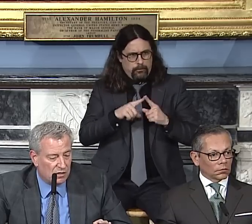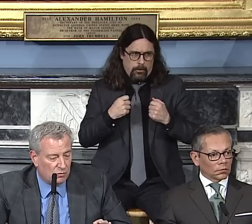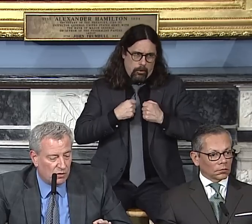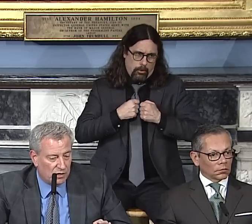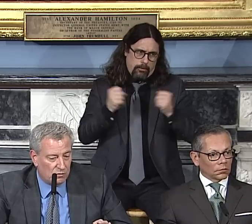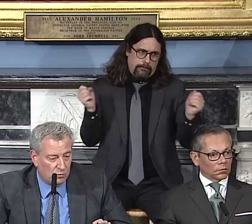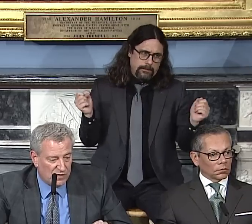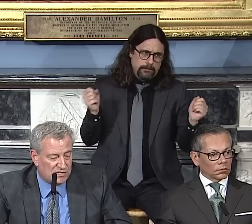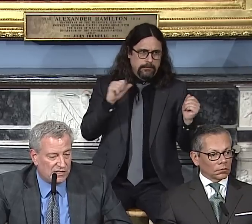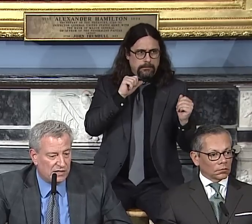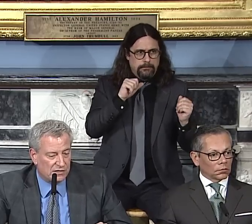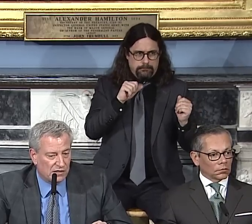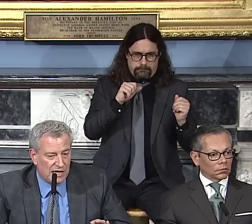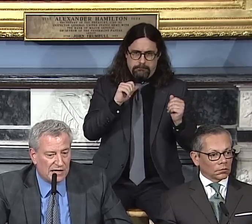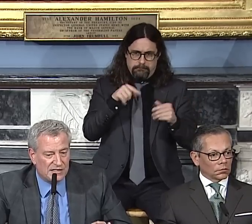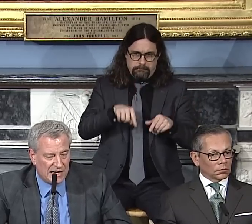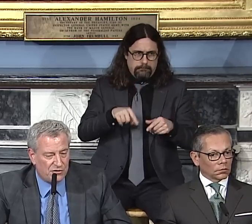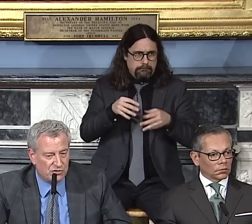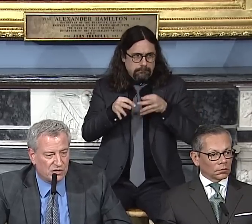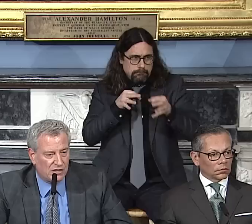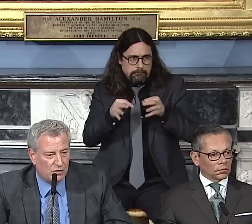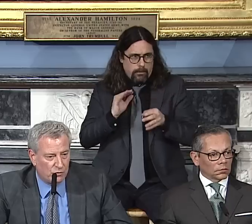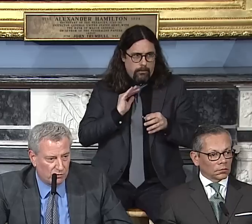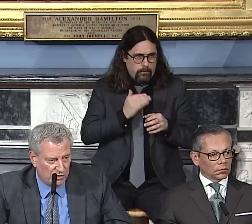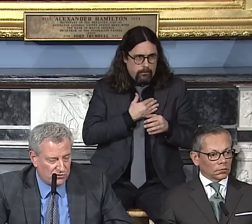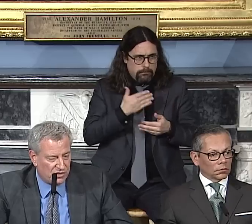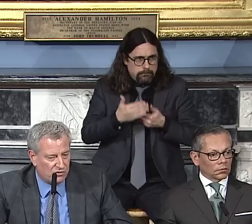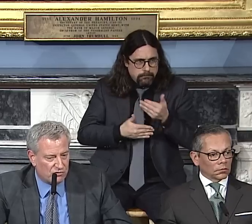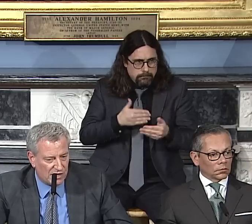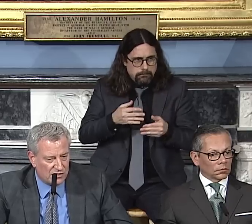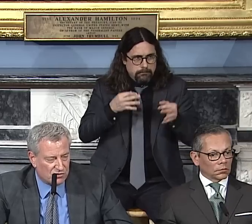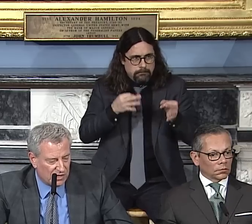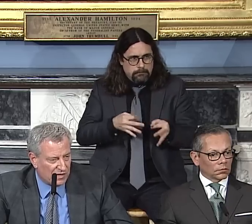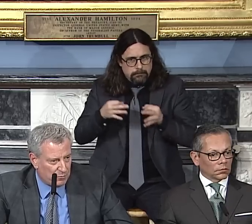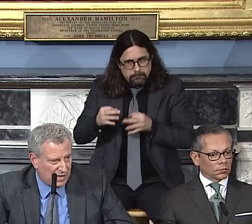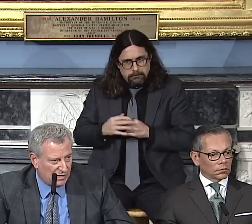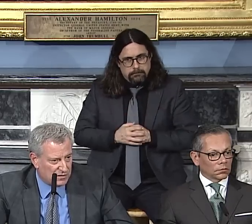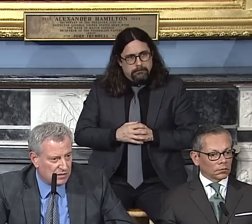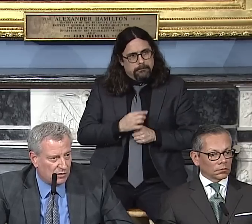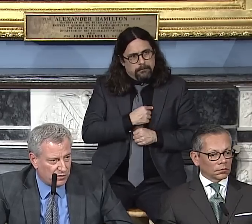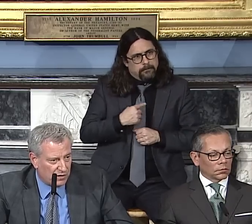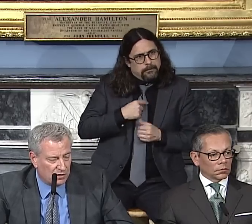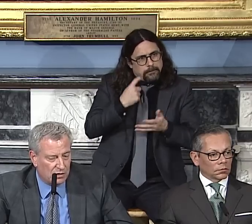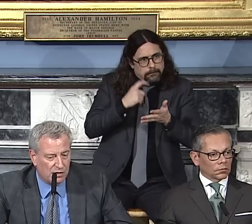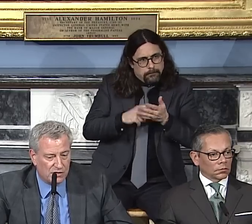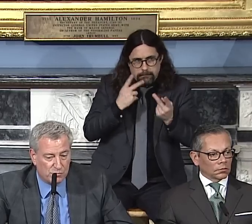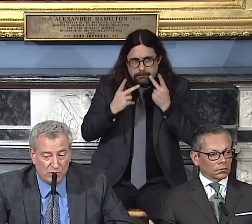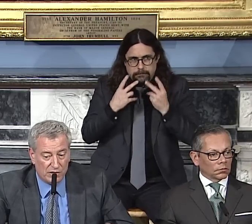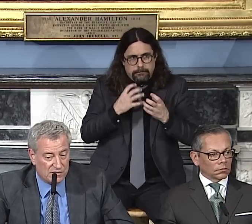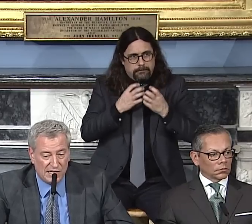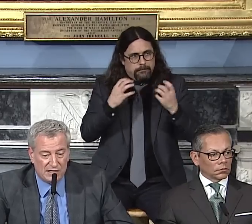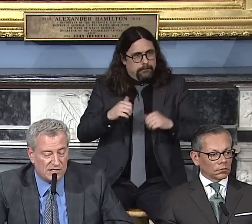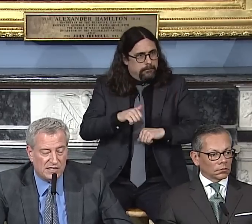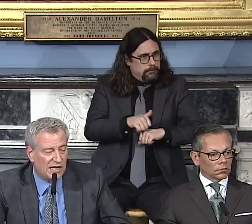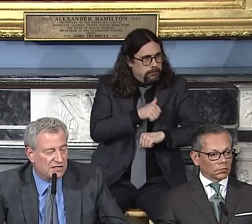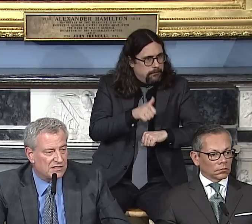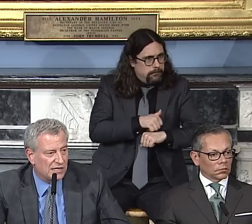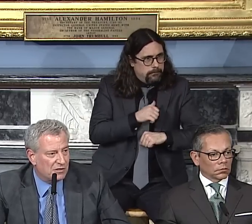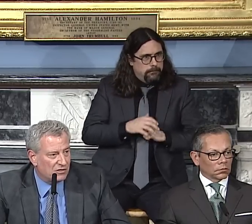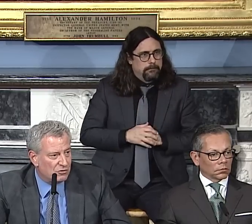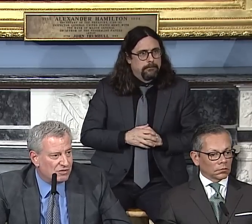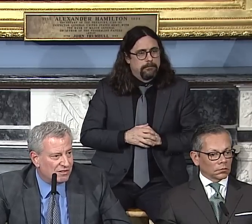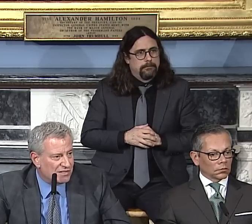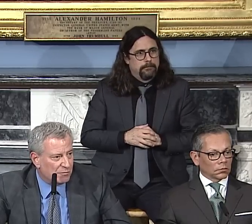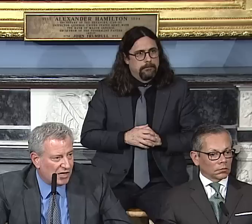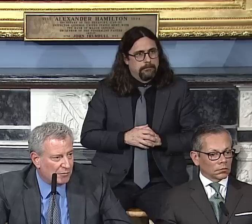because what we see is a lot of danger in overreach and trying to strike that balance. And we think at this point in the state and the city got to the